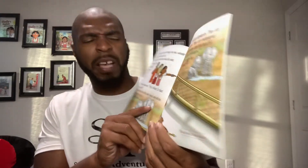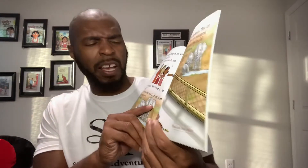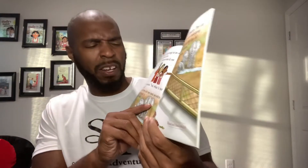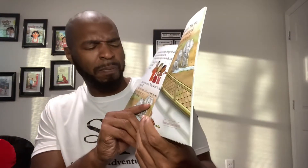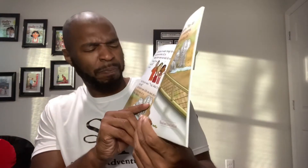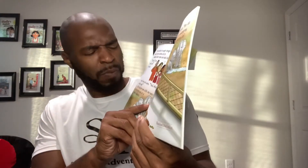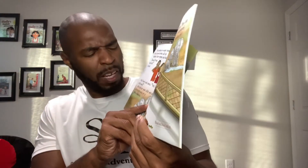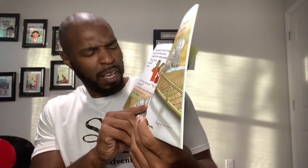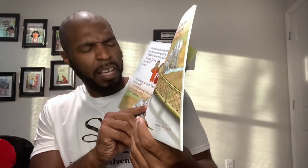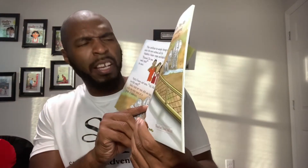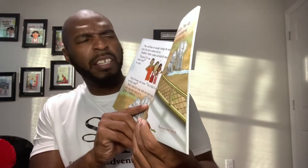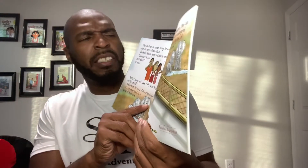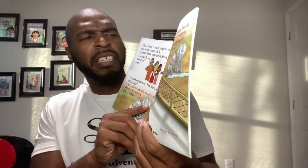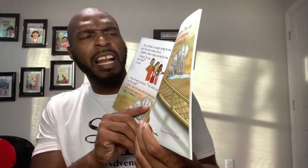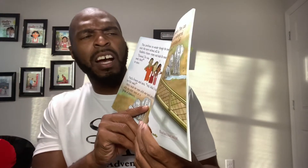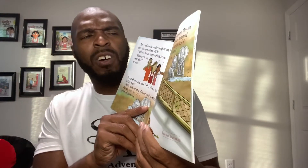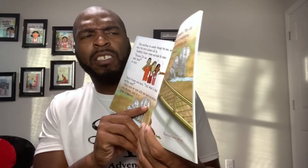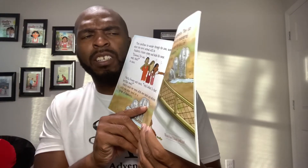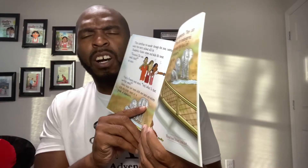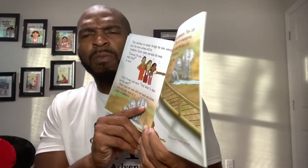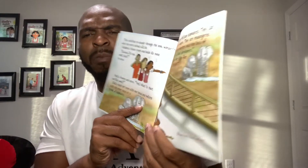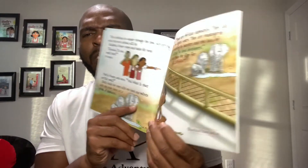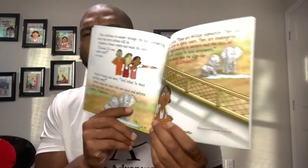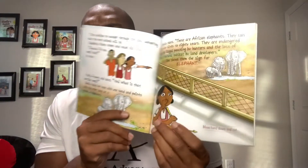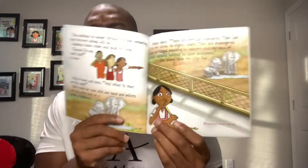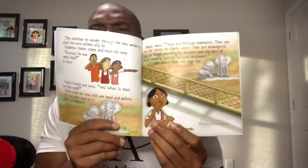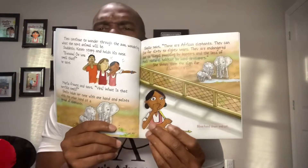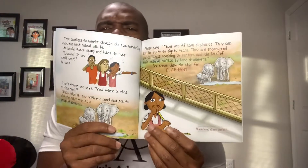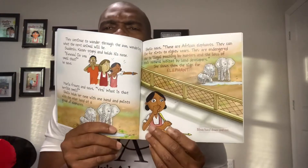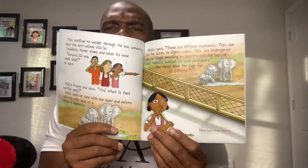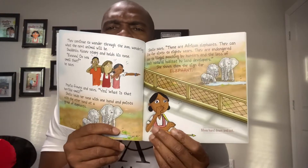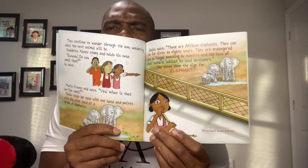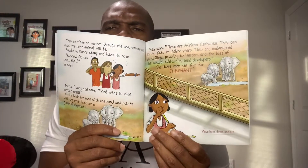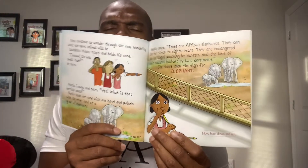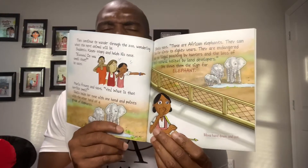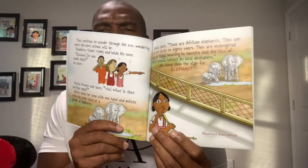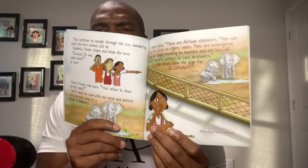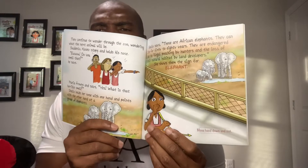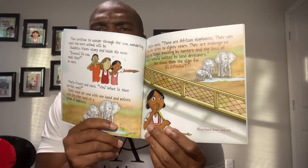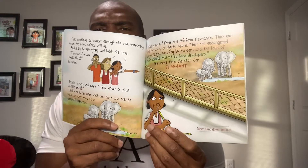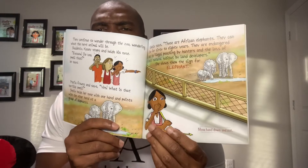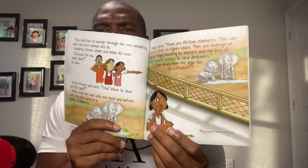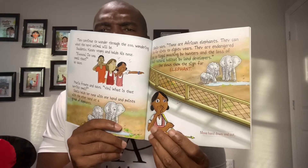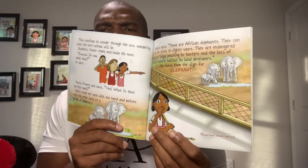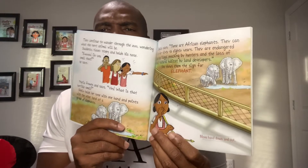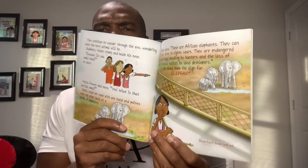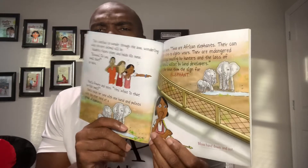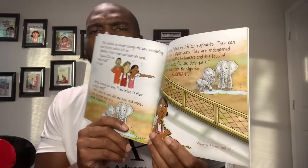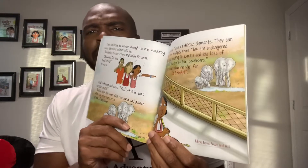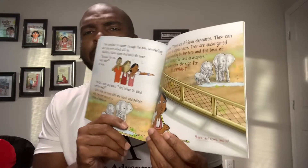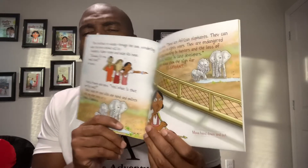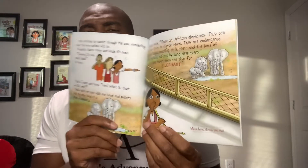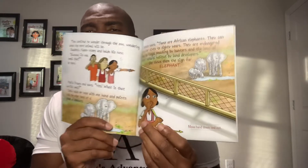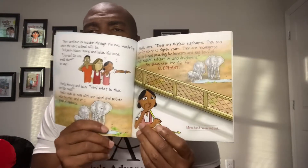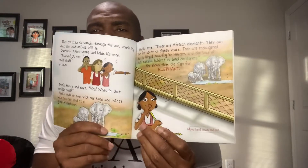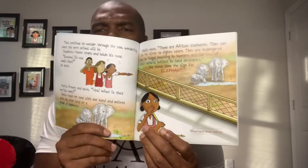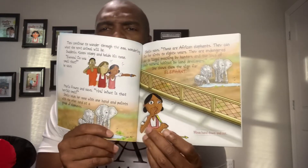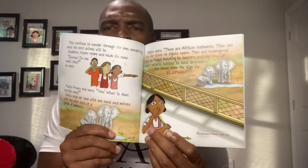smell? Shelley holds her nose with one hand and points with the other hand at a group of elephants. Shelley says, those